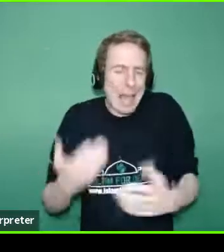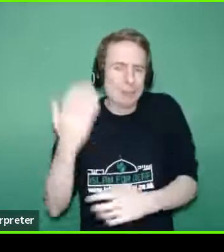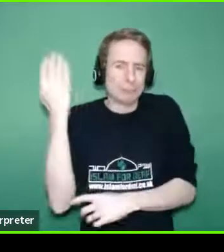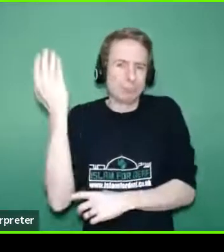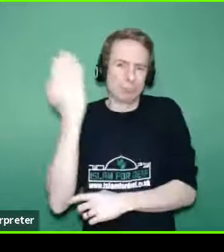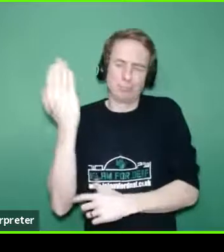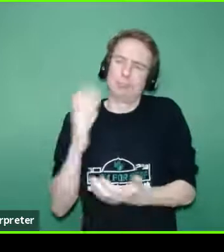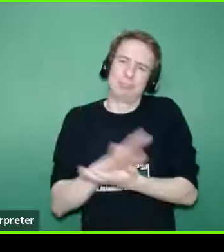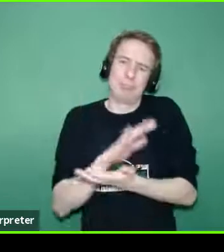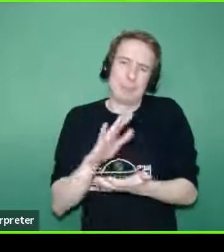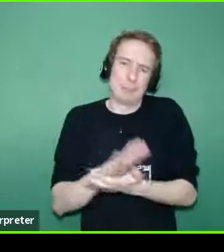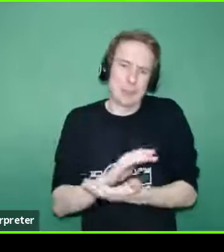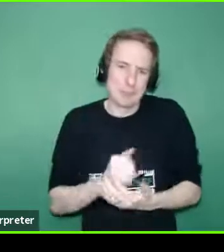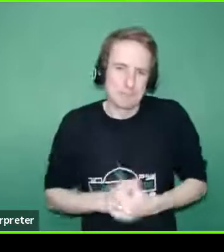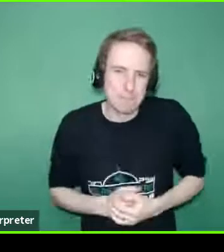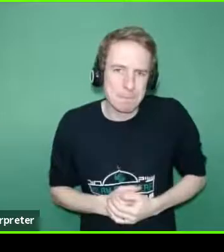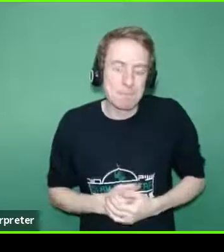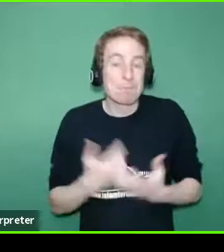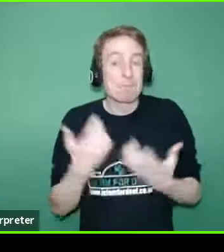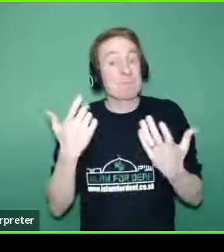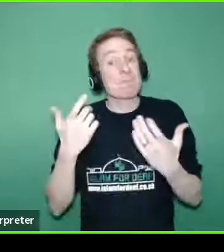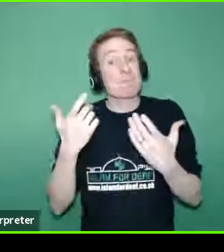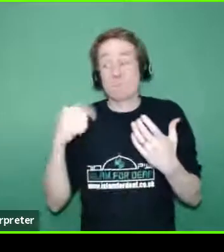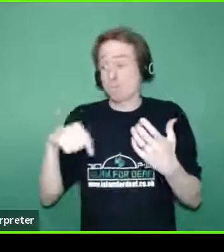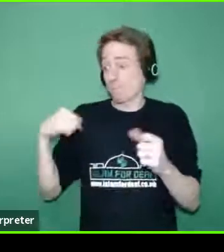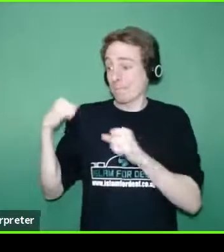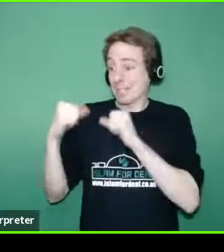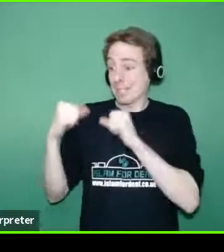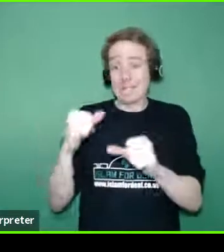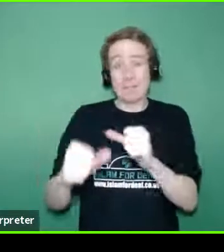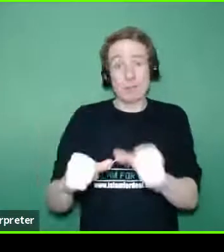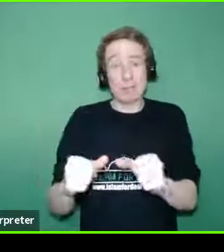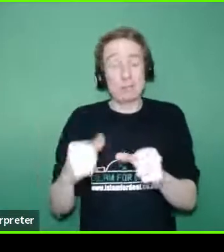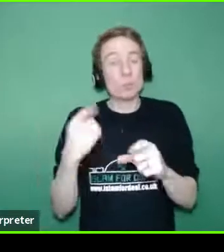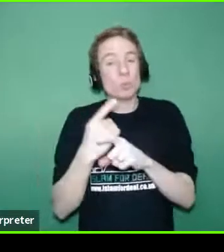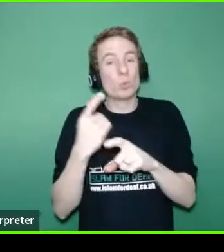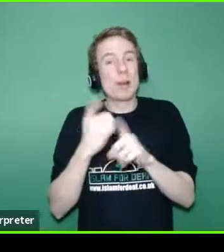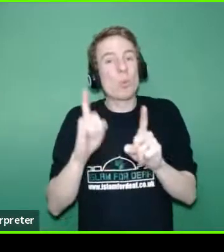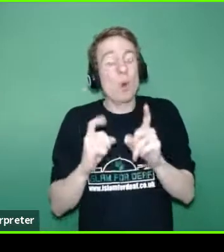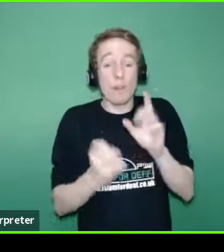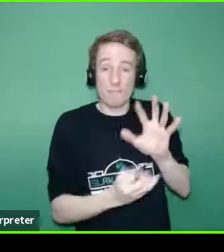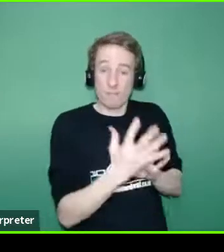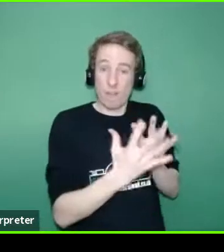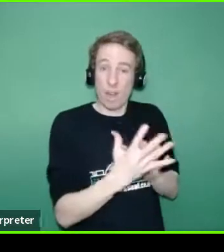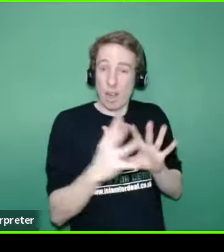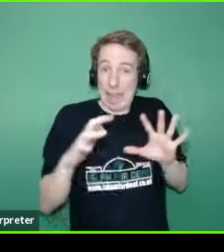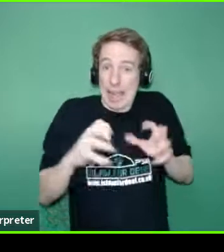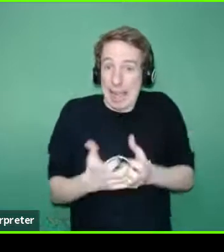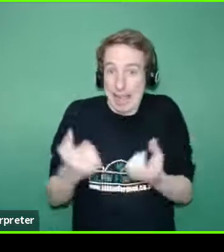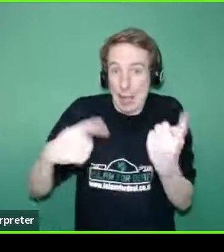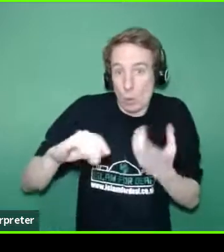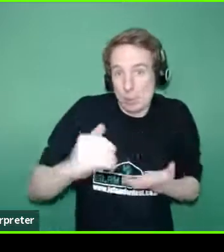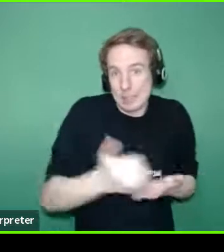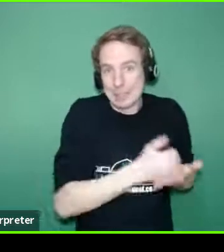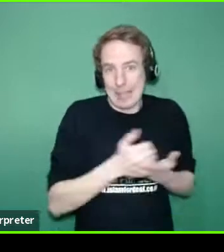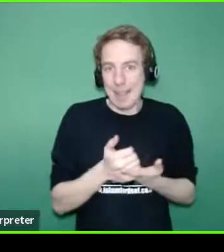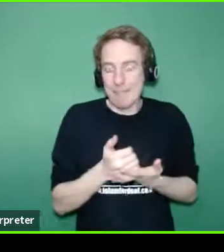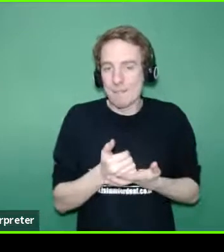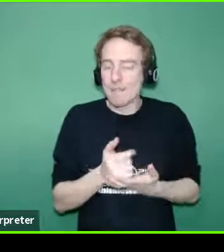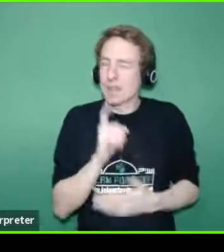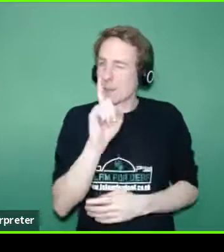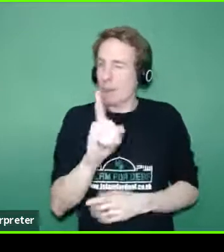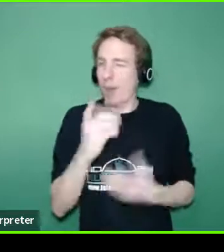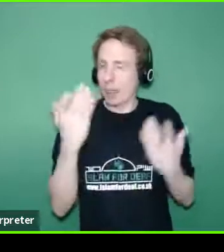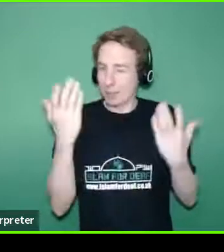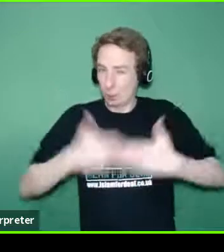our series of safeguarding ourselves from the hellfire. And under that, or as a special topic for